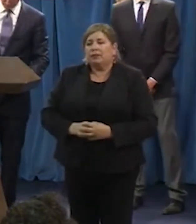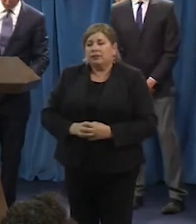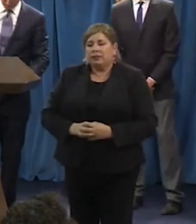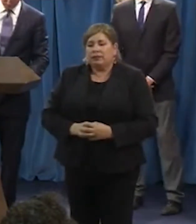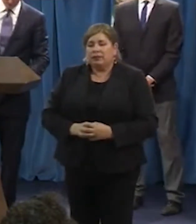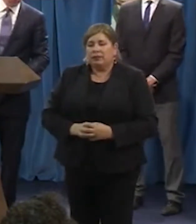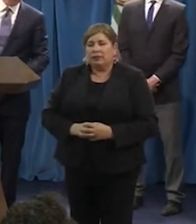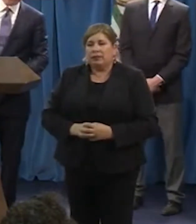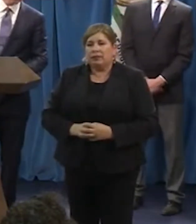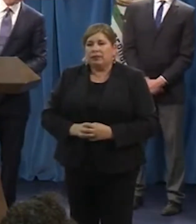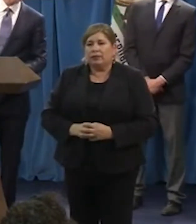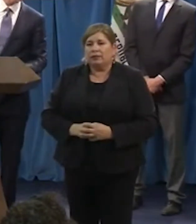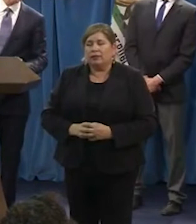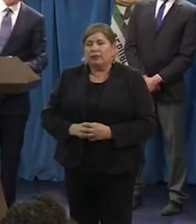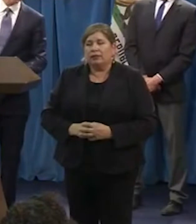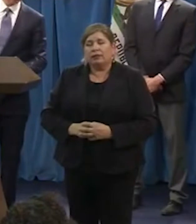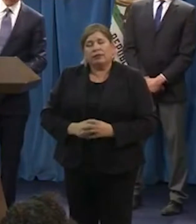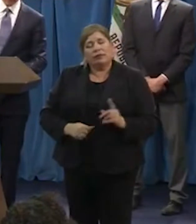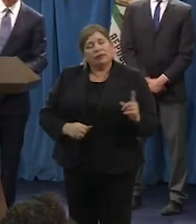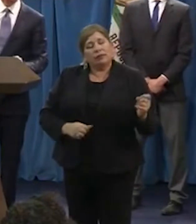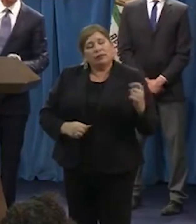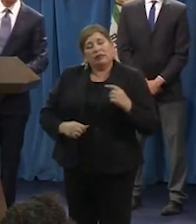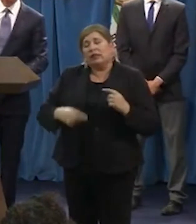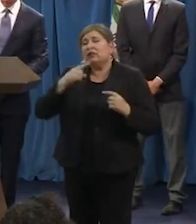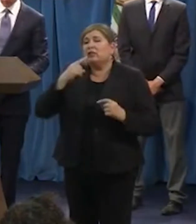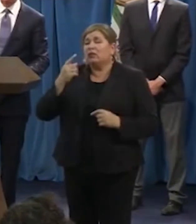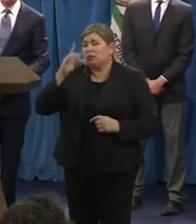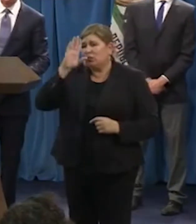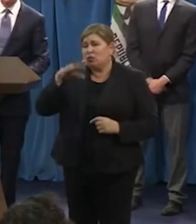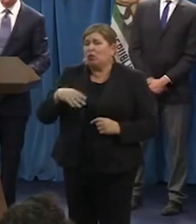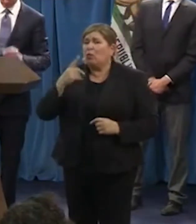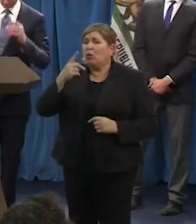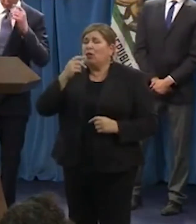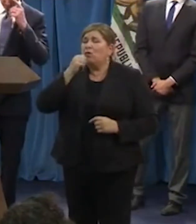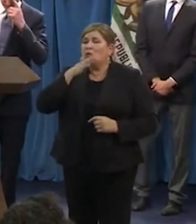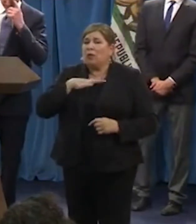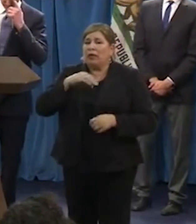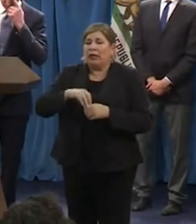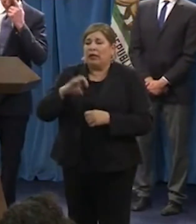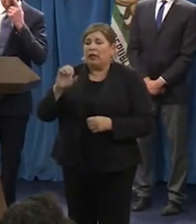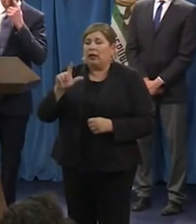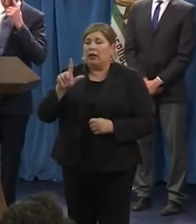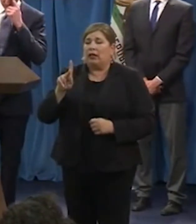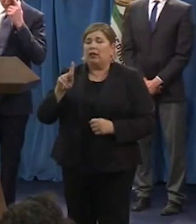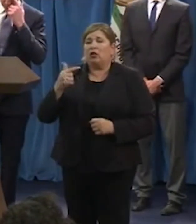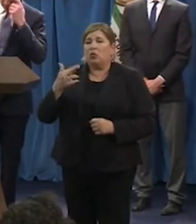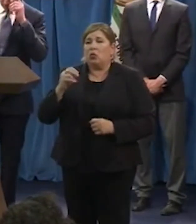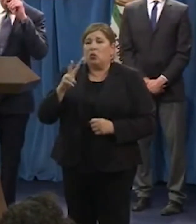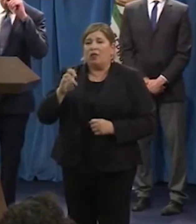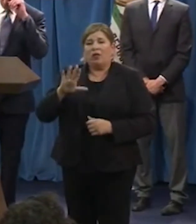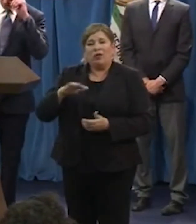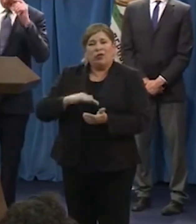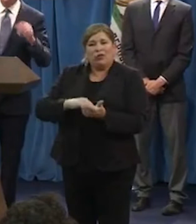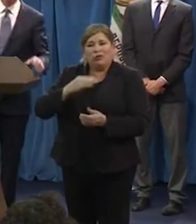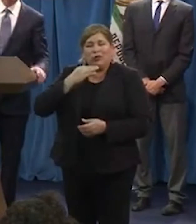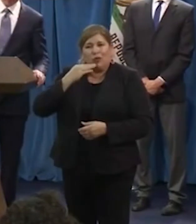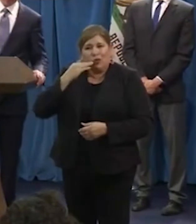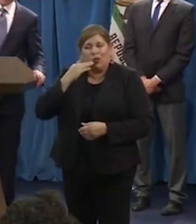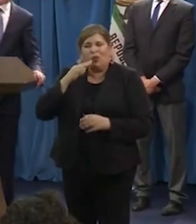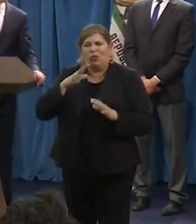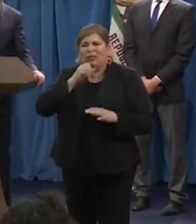a woman in Elk Grove nursing care facility was one of the people who died from this virus. Has everyone in